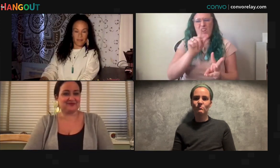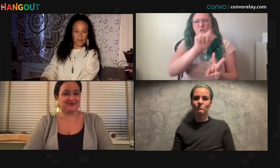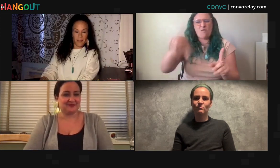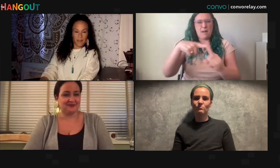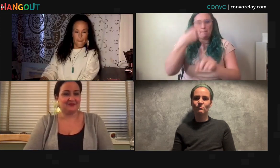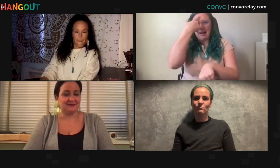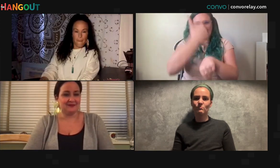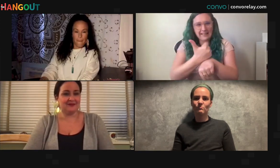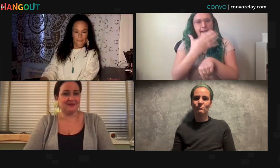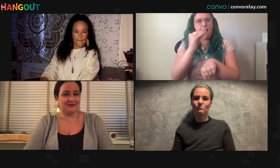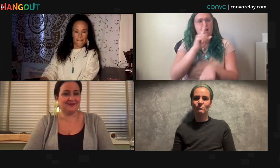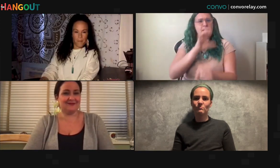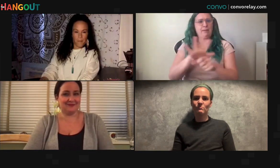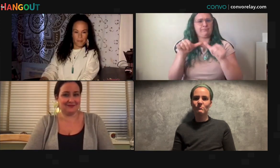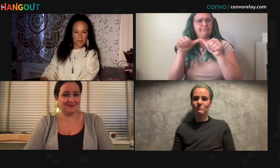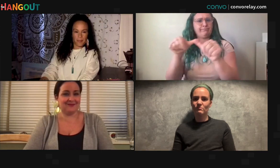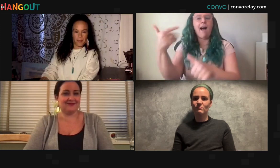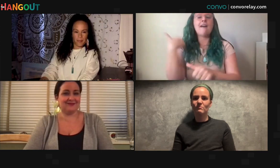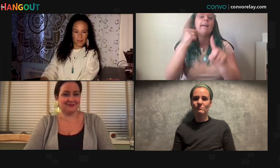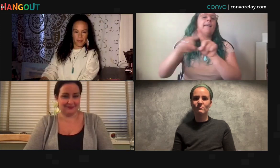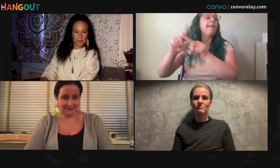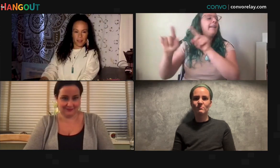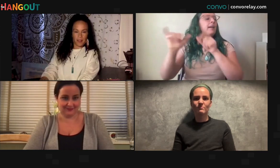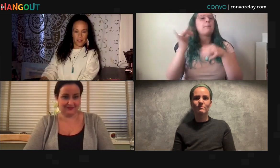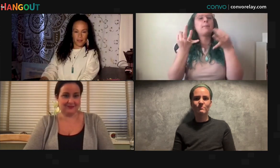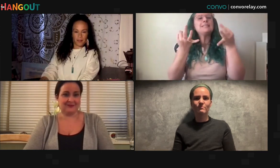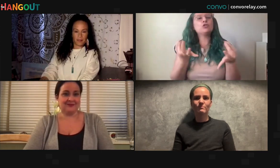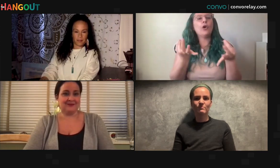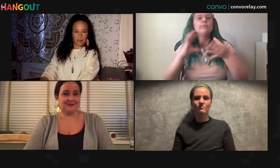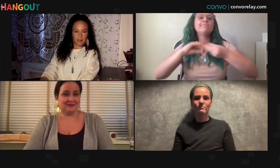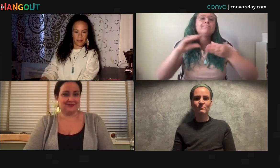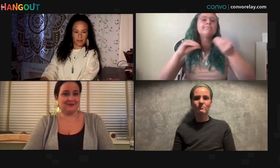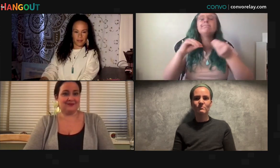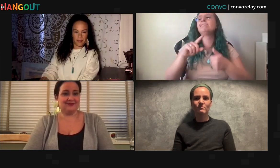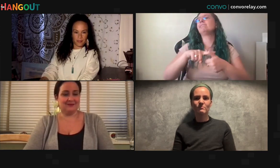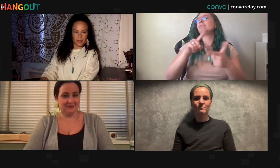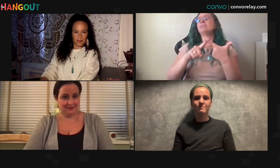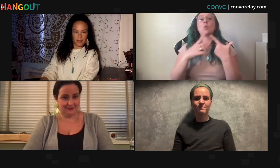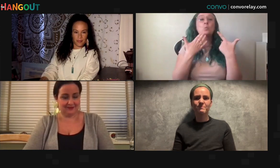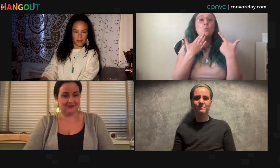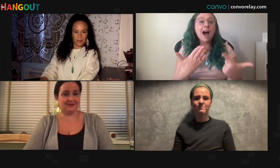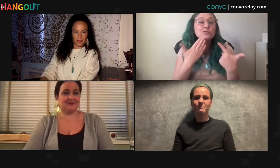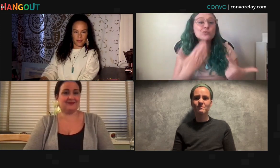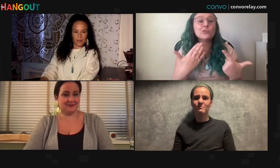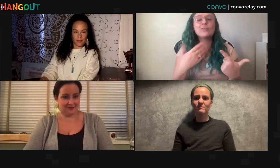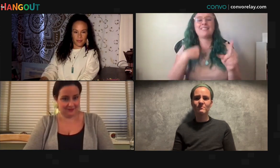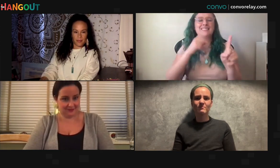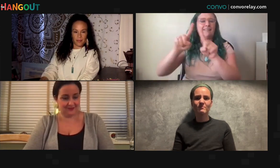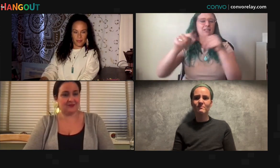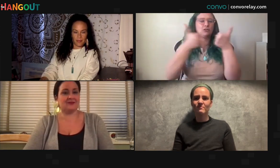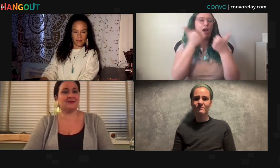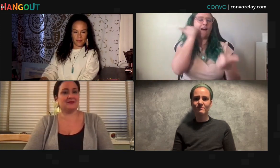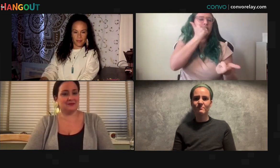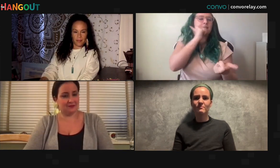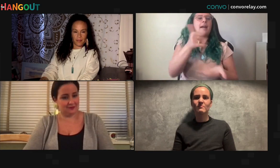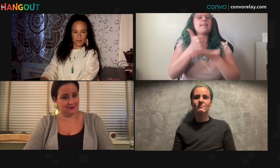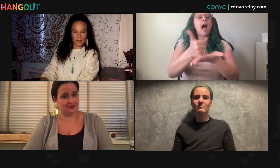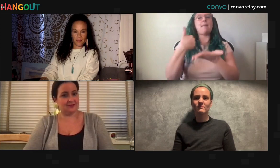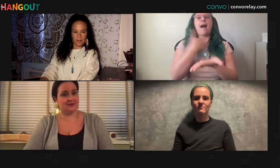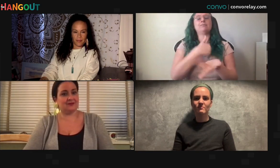saw intense results, and it's all about the mindset and the commitment, and meditating. There was